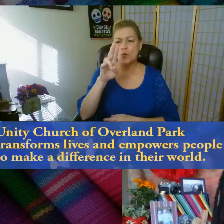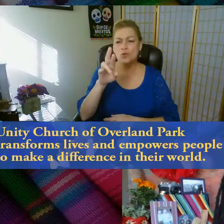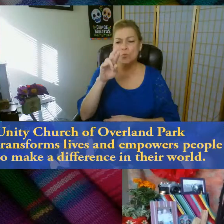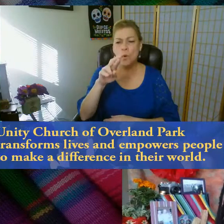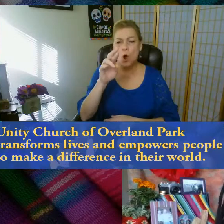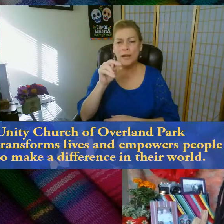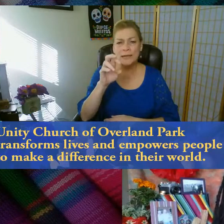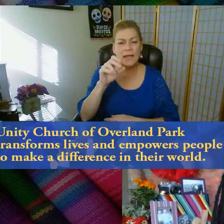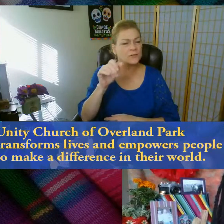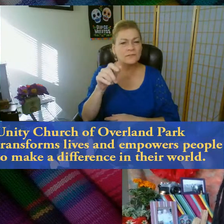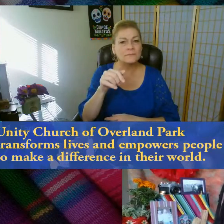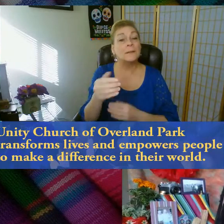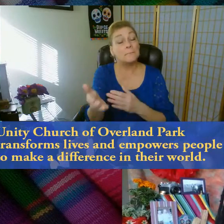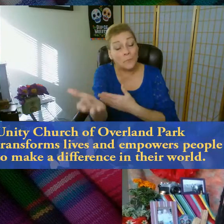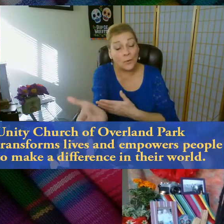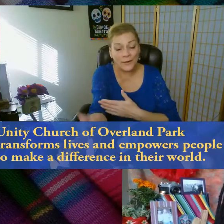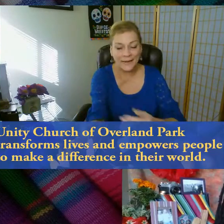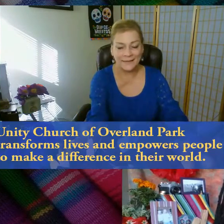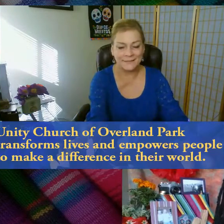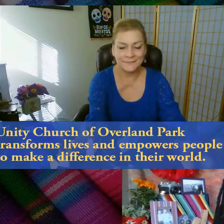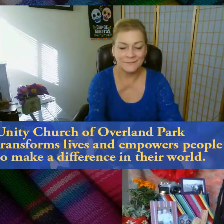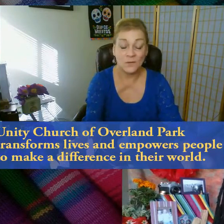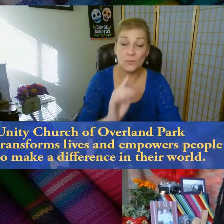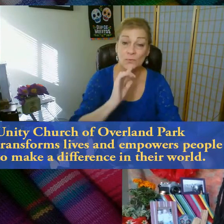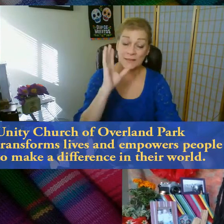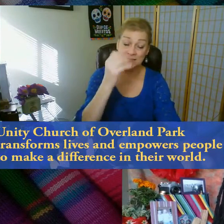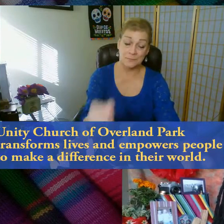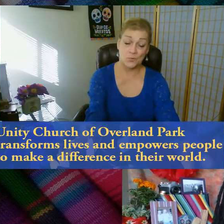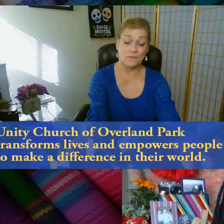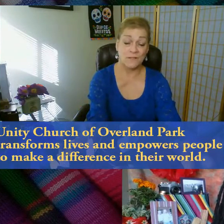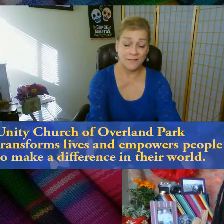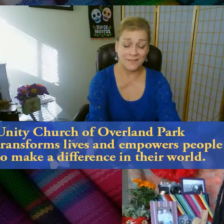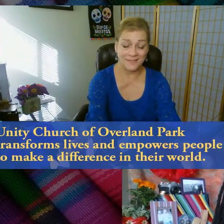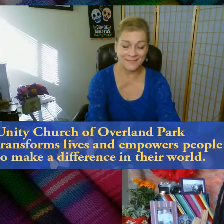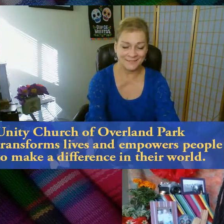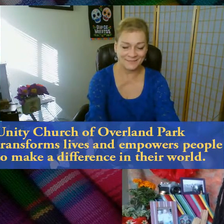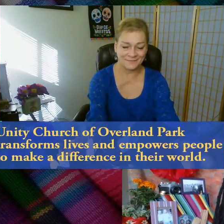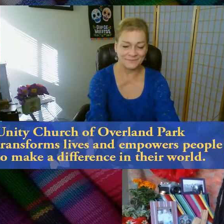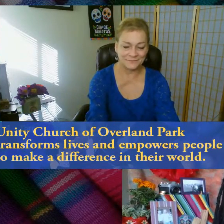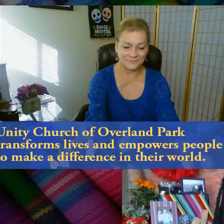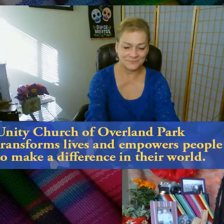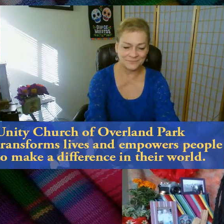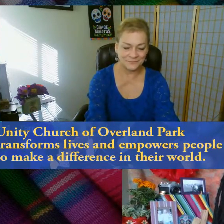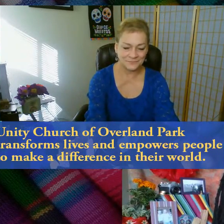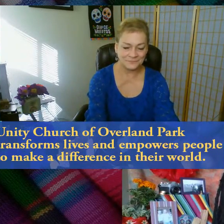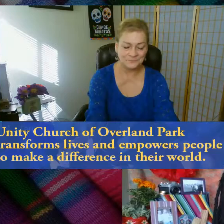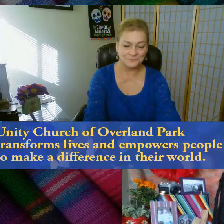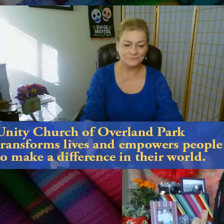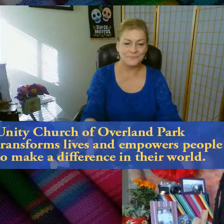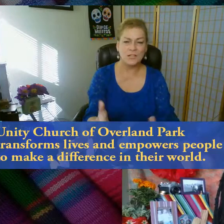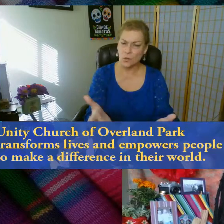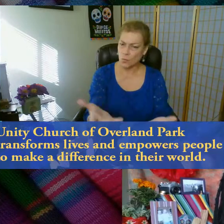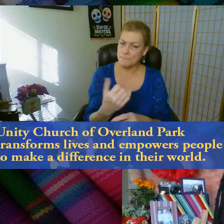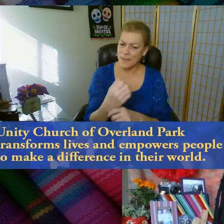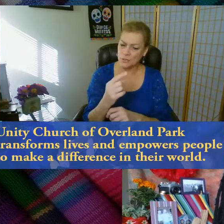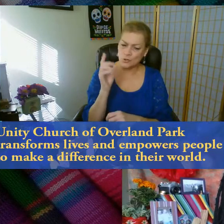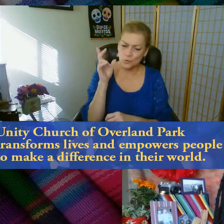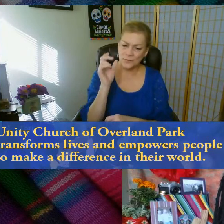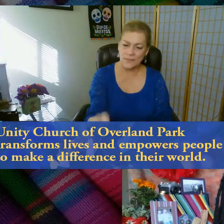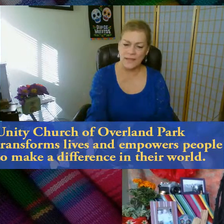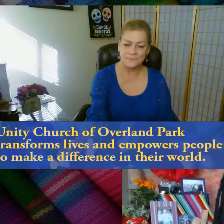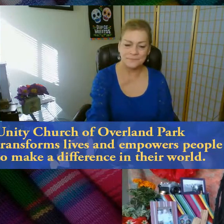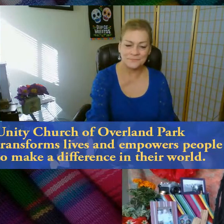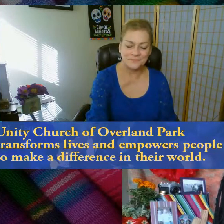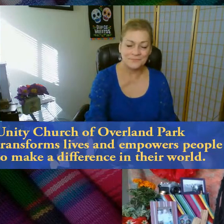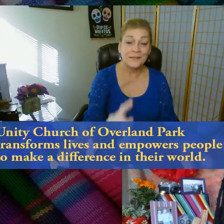Mourning, but it's not. It's called The Morning Chant. It's beautiful. It's also uplifting. So you'll want to stay tuned for that. And of course, join us for